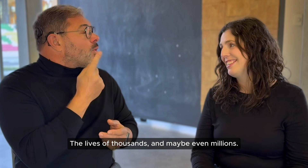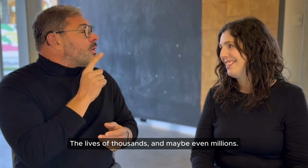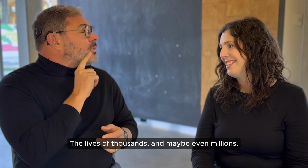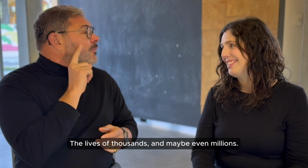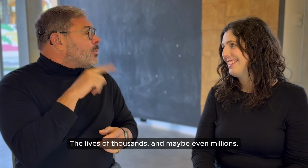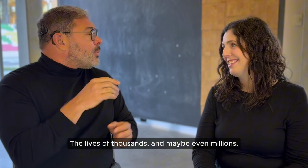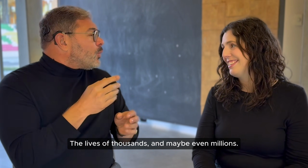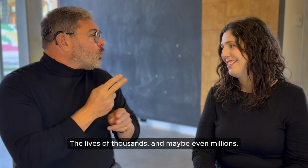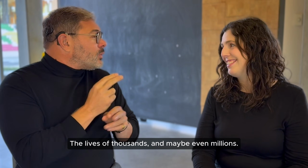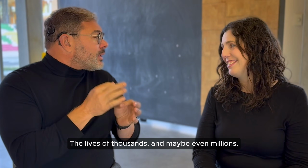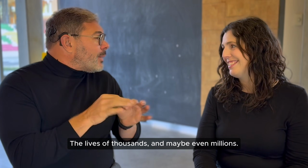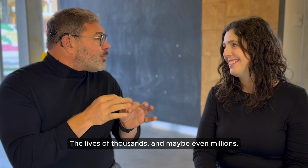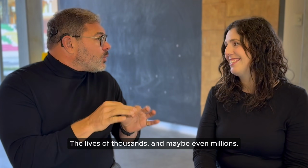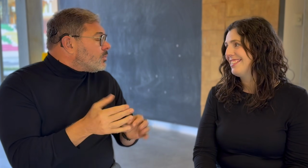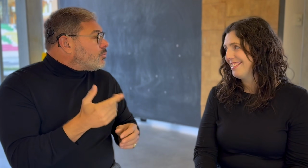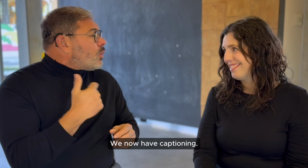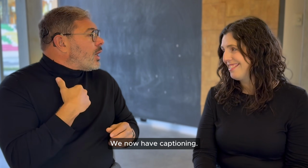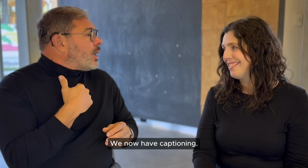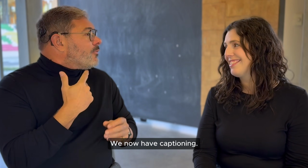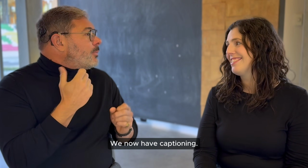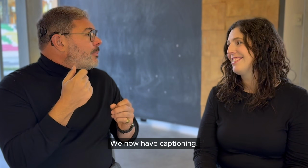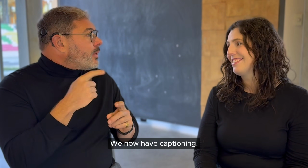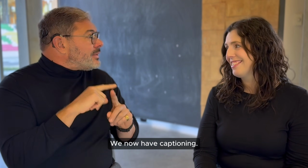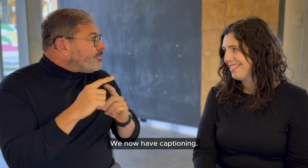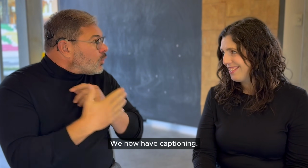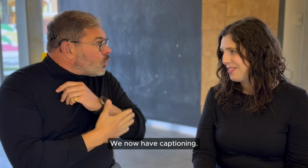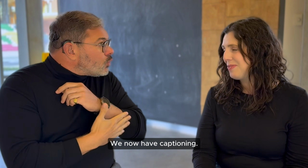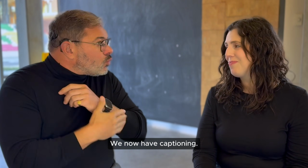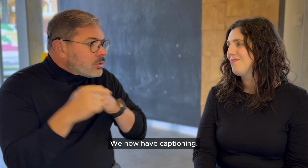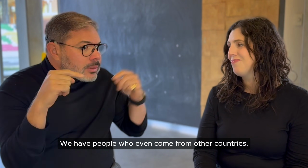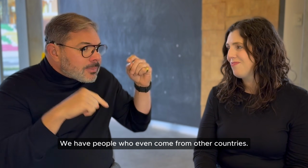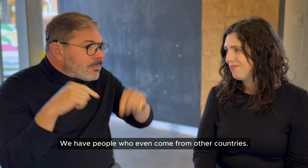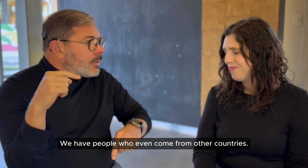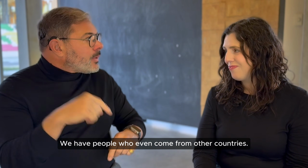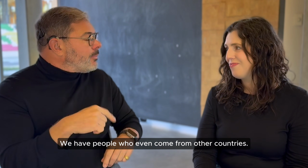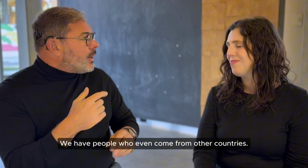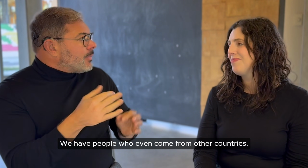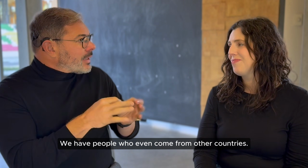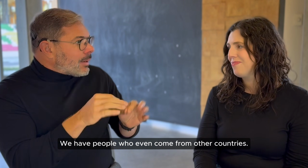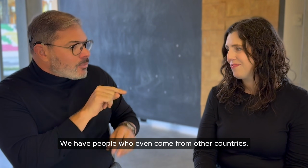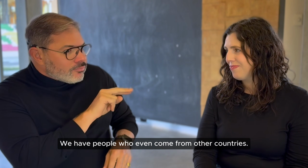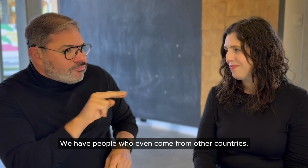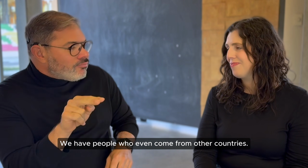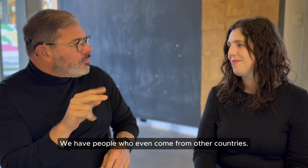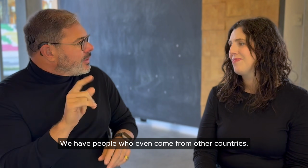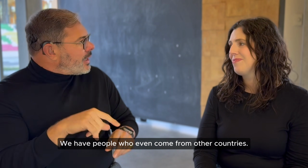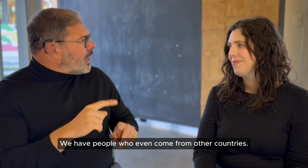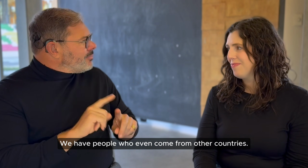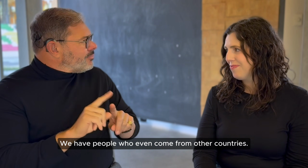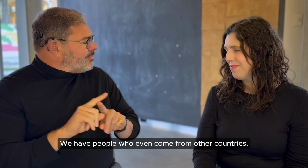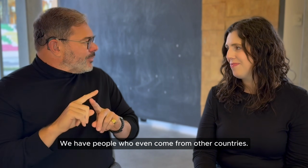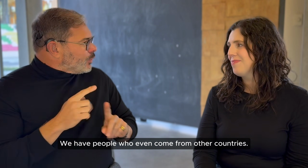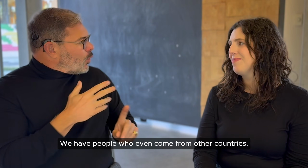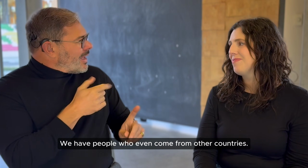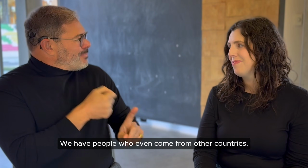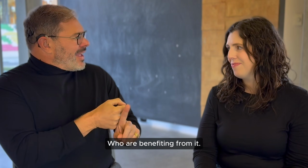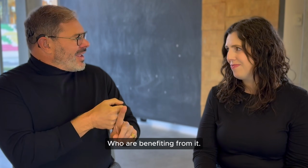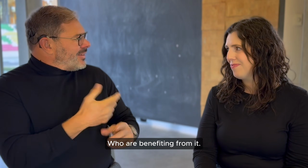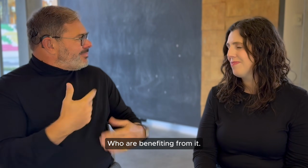thousands certainly. Uh, we now have captioning. We have people who even come from other countries who are benefiting